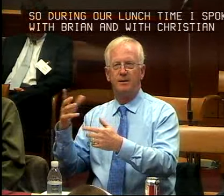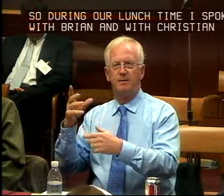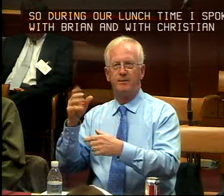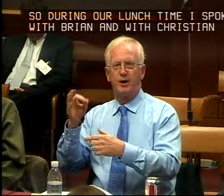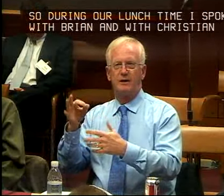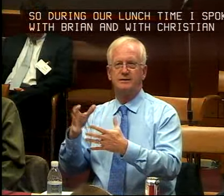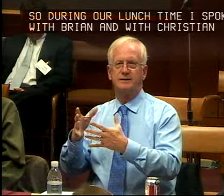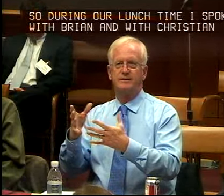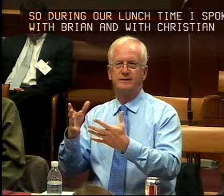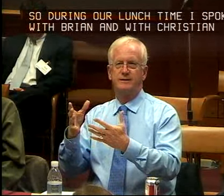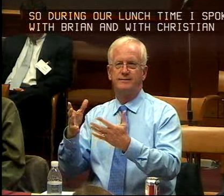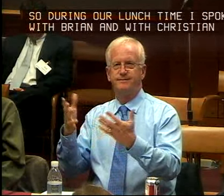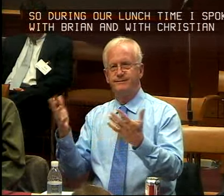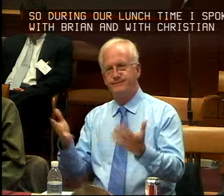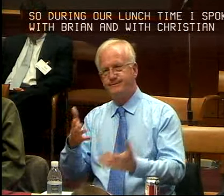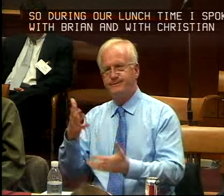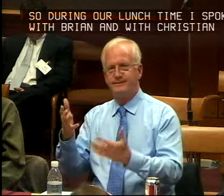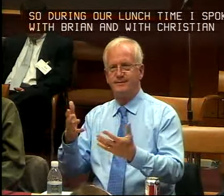myself. And